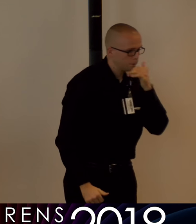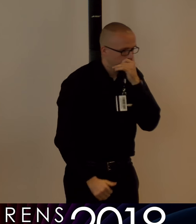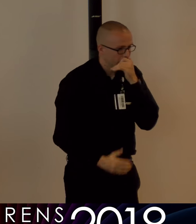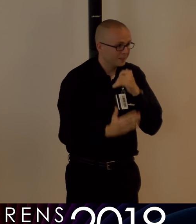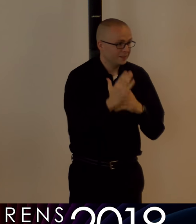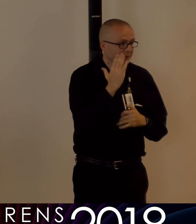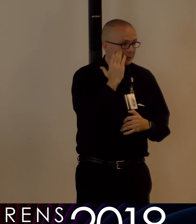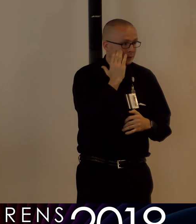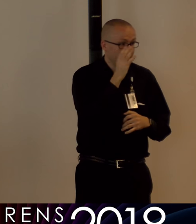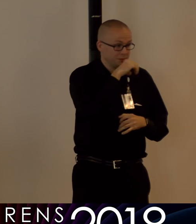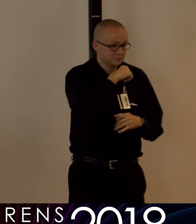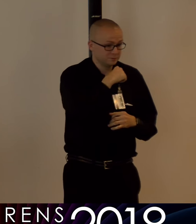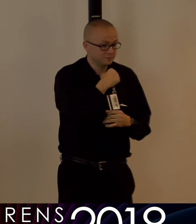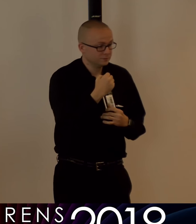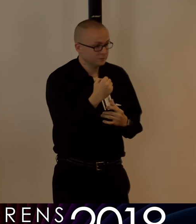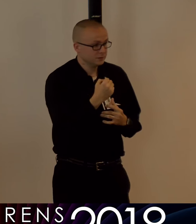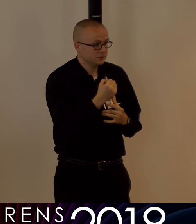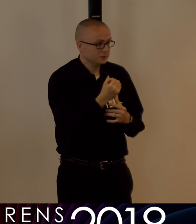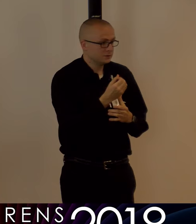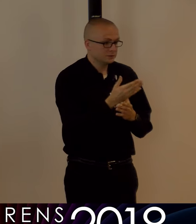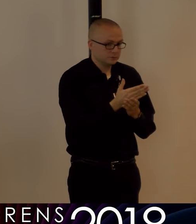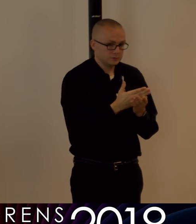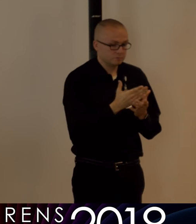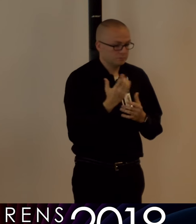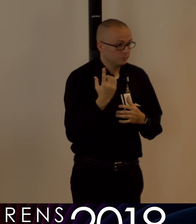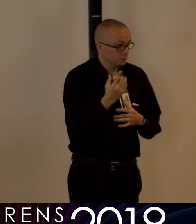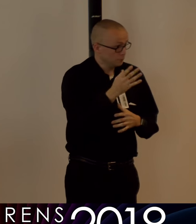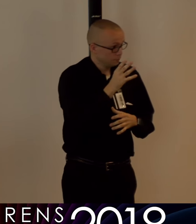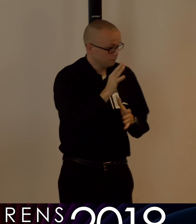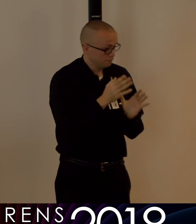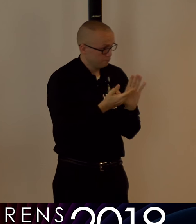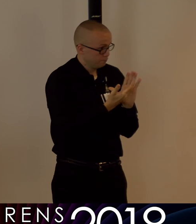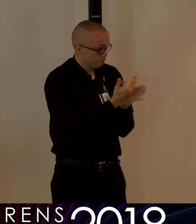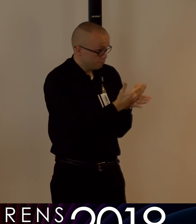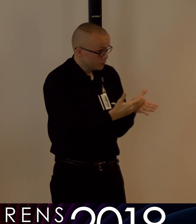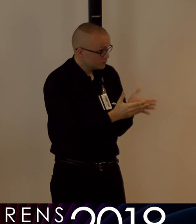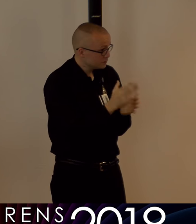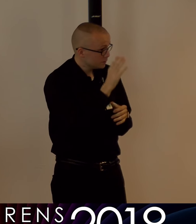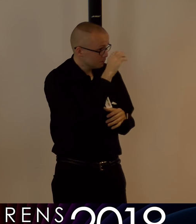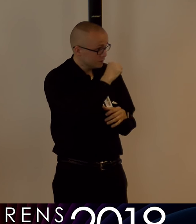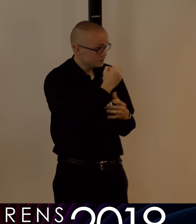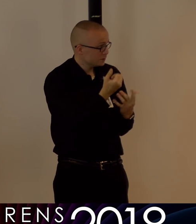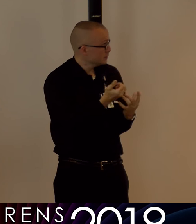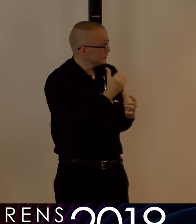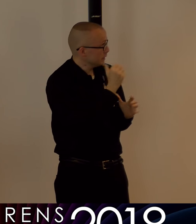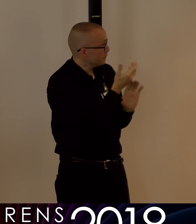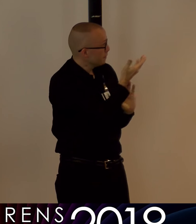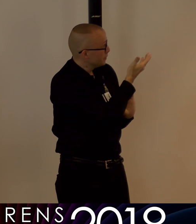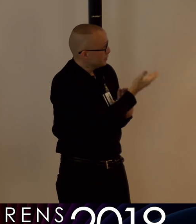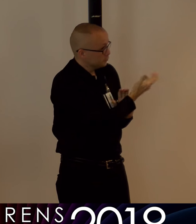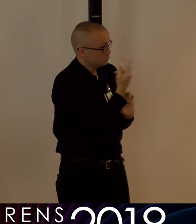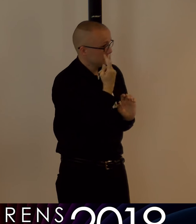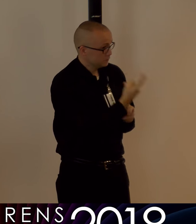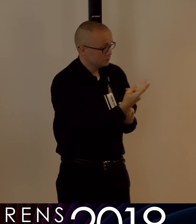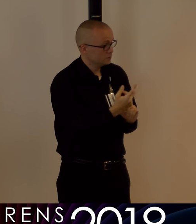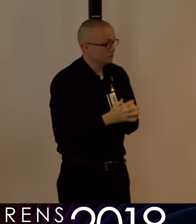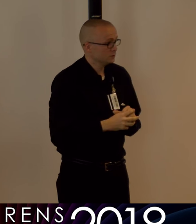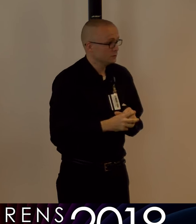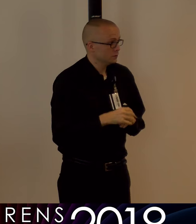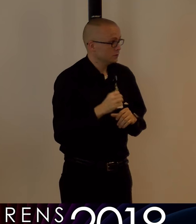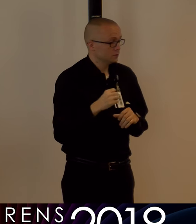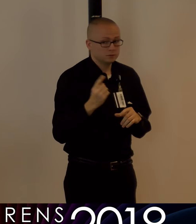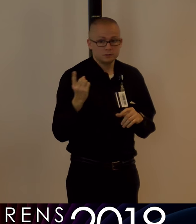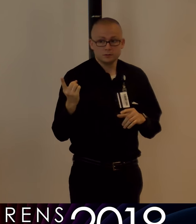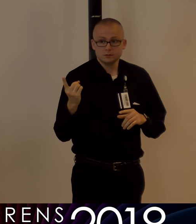I know I have, just on that list. Are there features that are not encompassed there that you've seen? Yes?